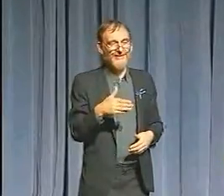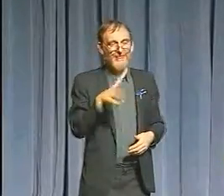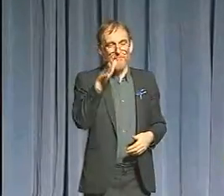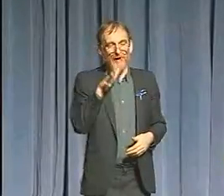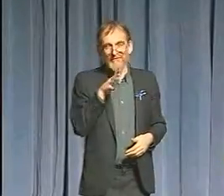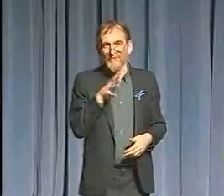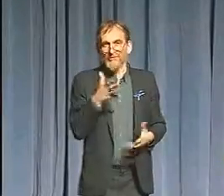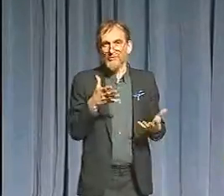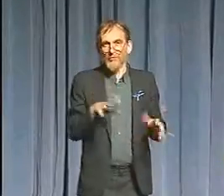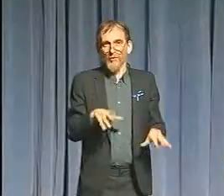deaf parents.